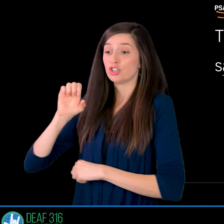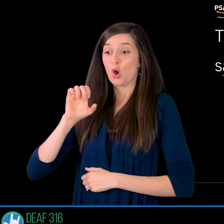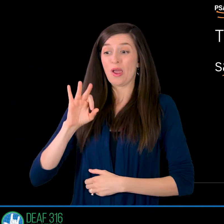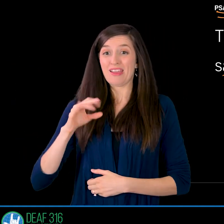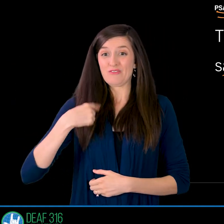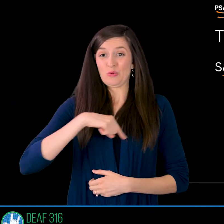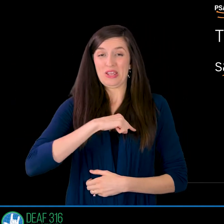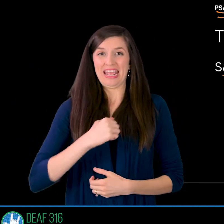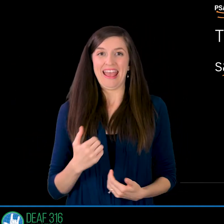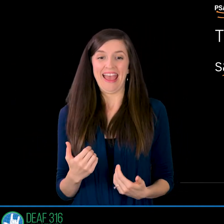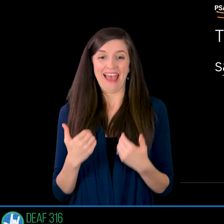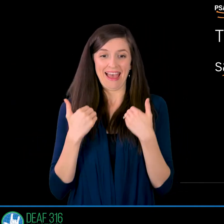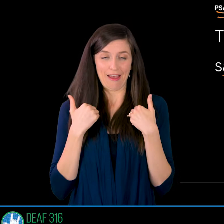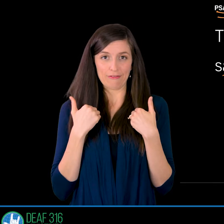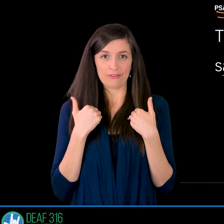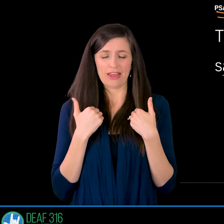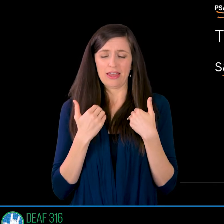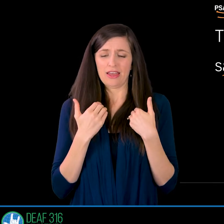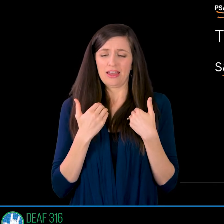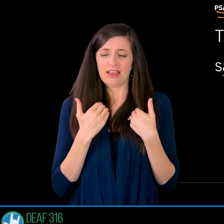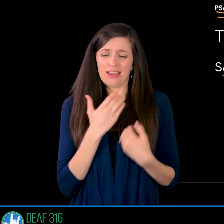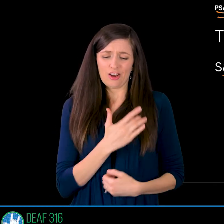a thankful